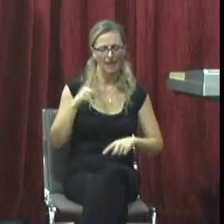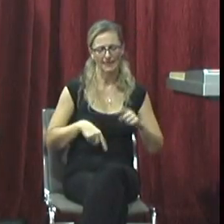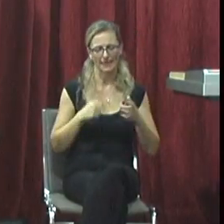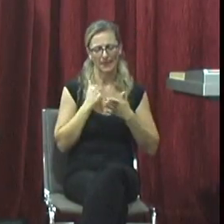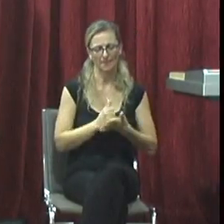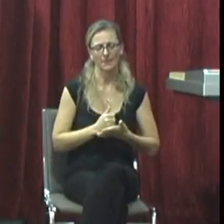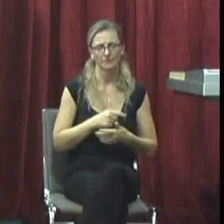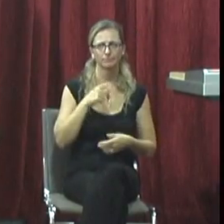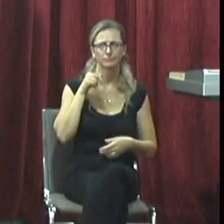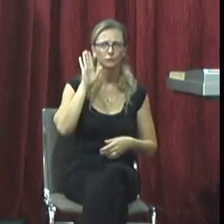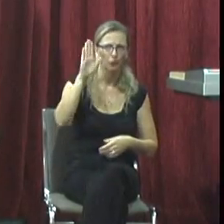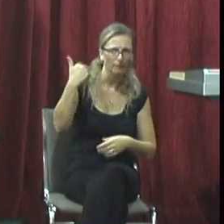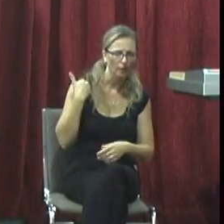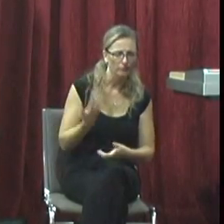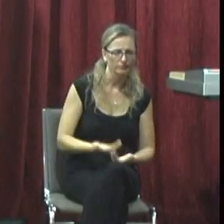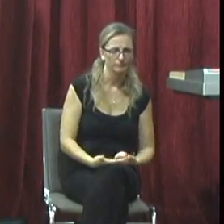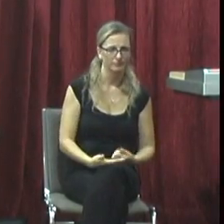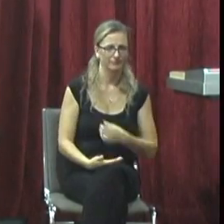I am this way.